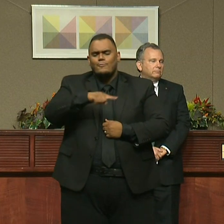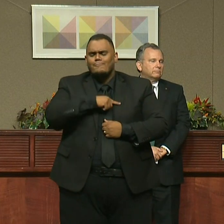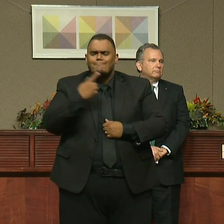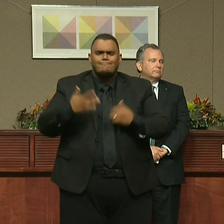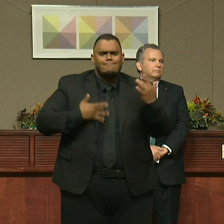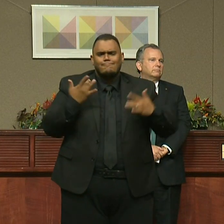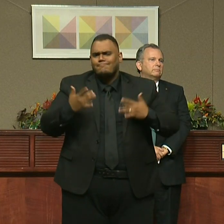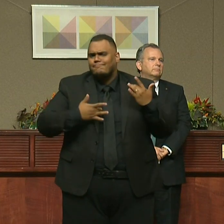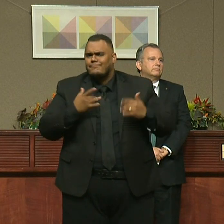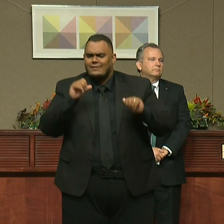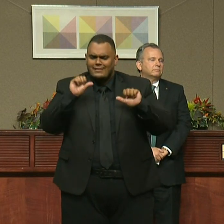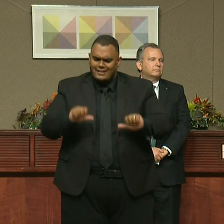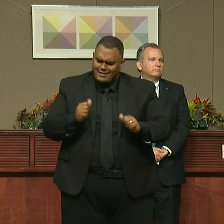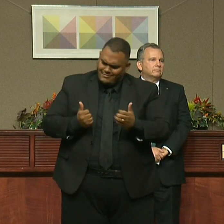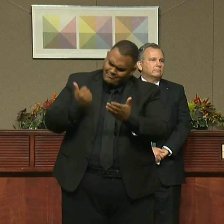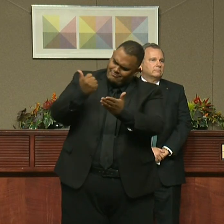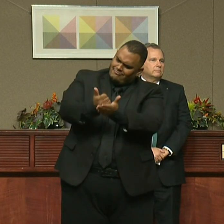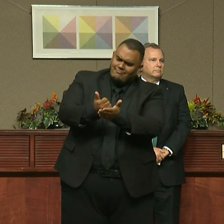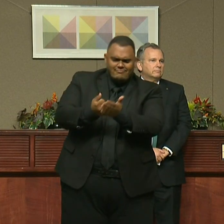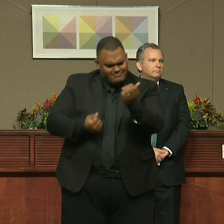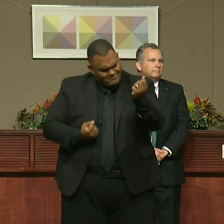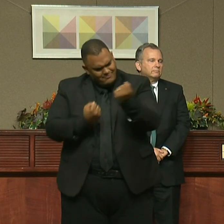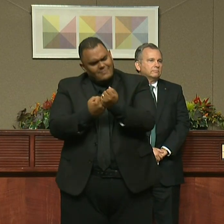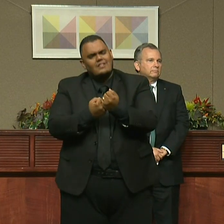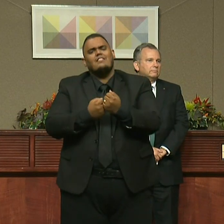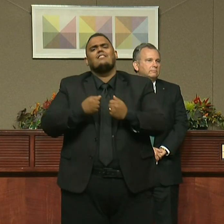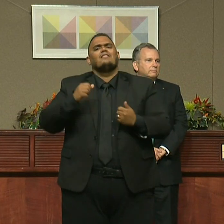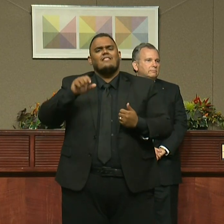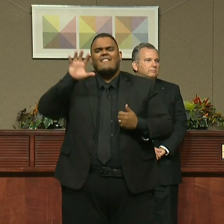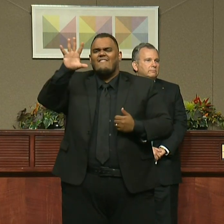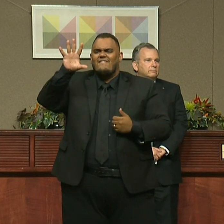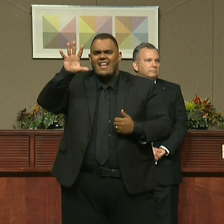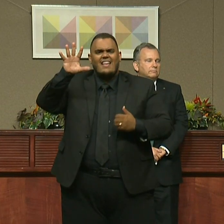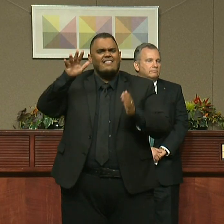5,000 small Orange County businesses by giving away